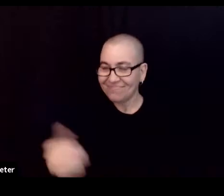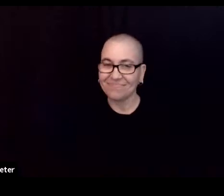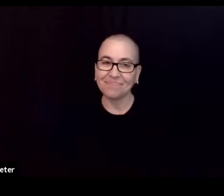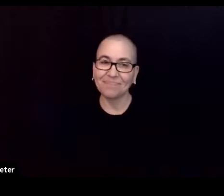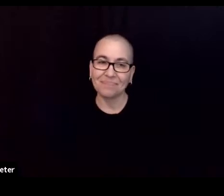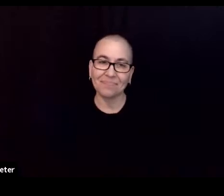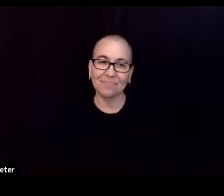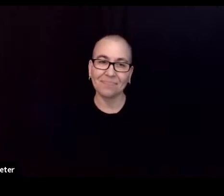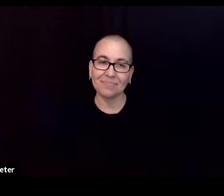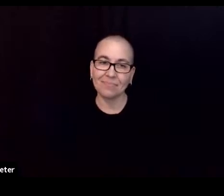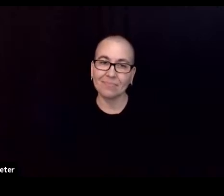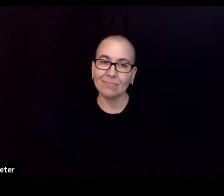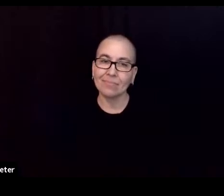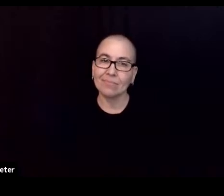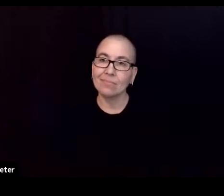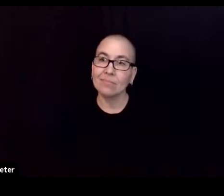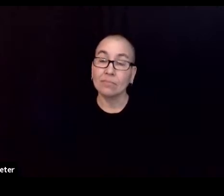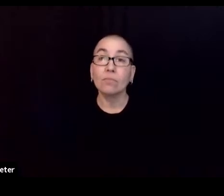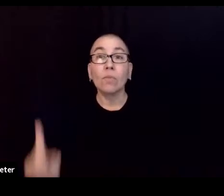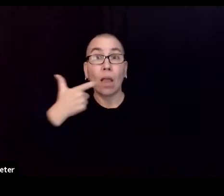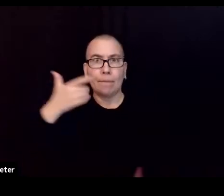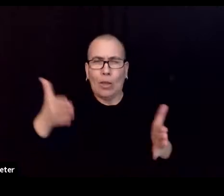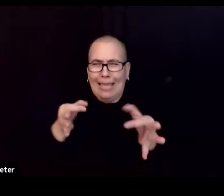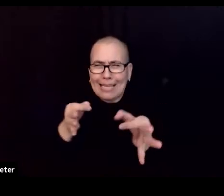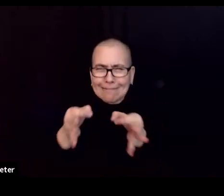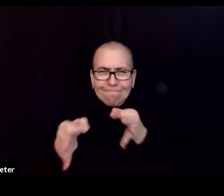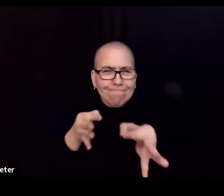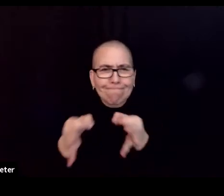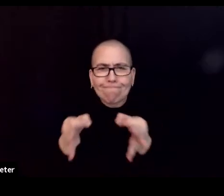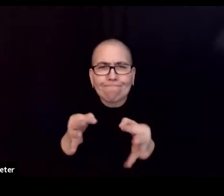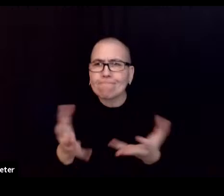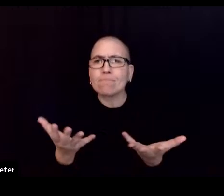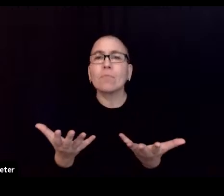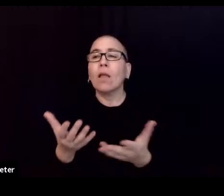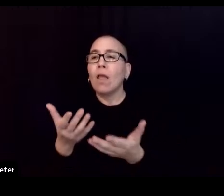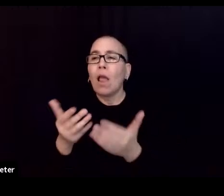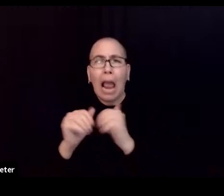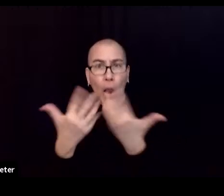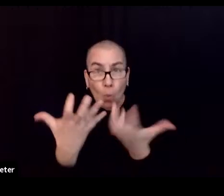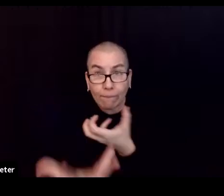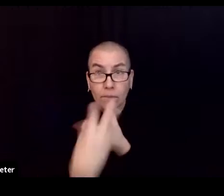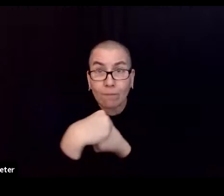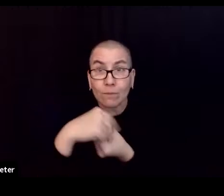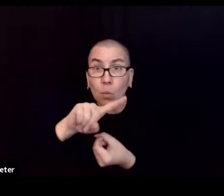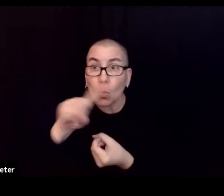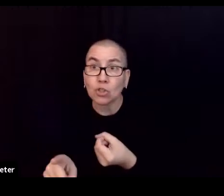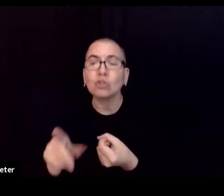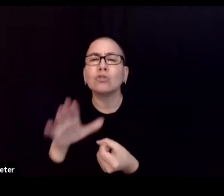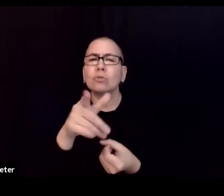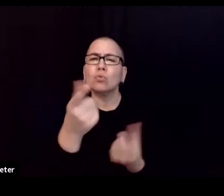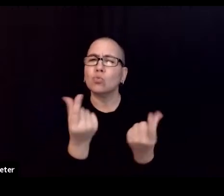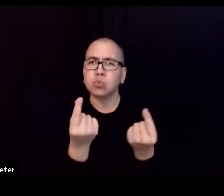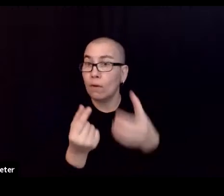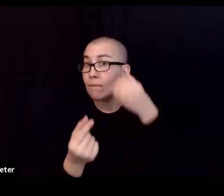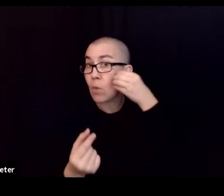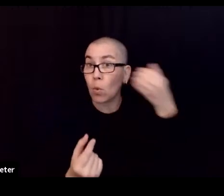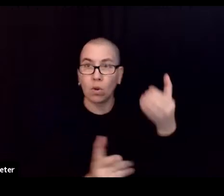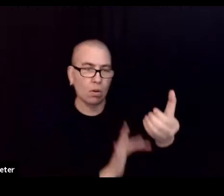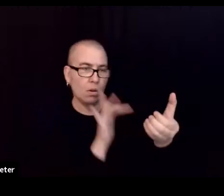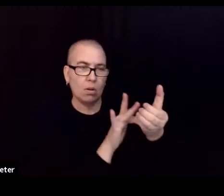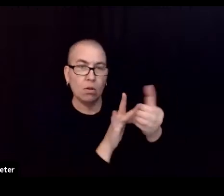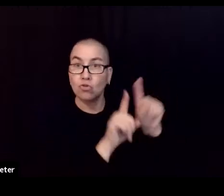in order to ask a question, please press *1 on your telephone keypad. We'll pause for just a moment to compile the Q&A